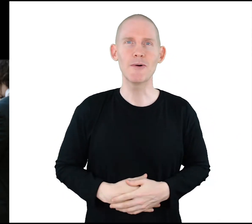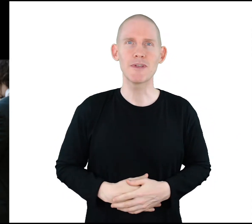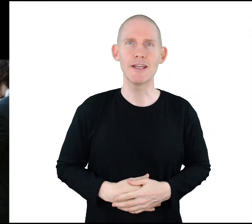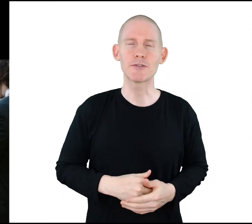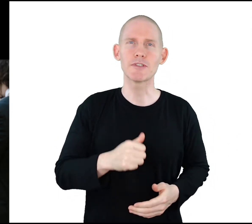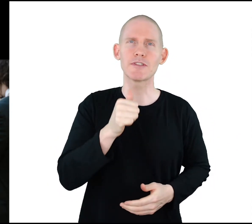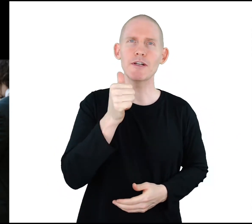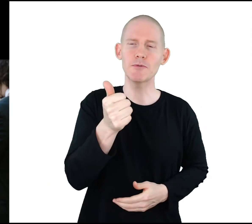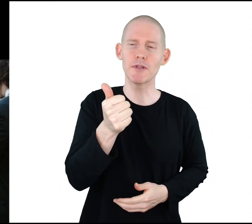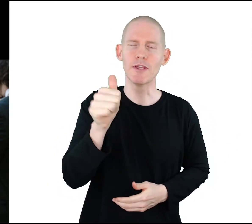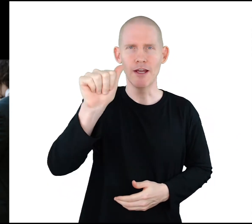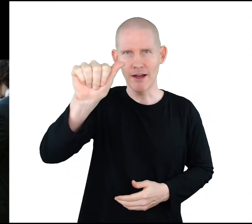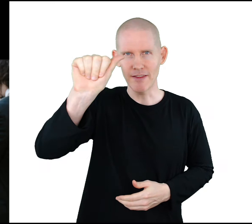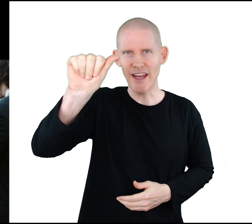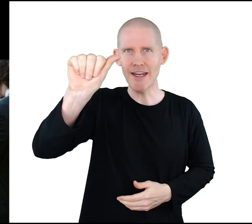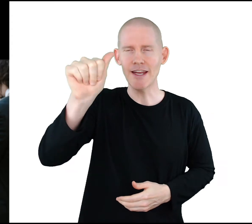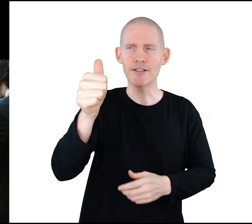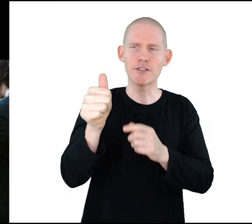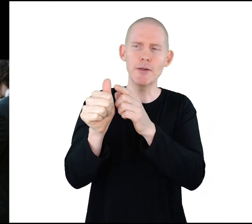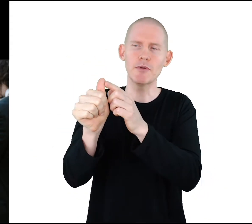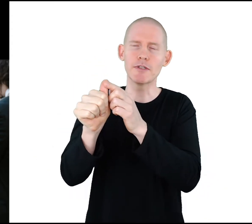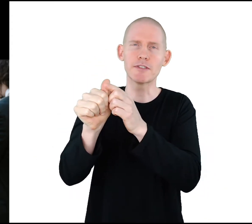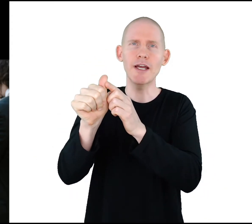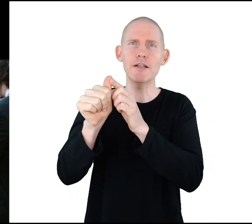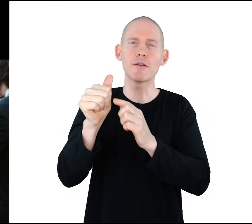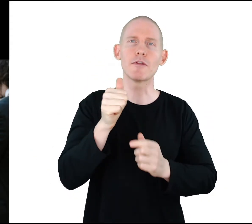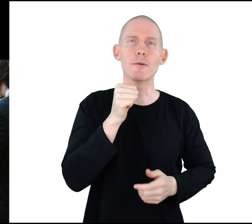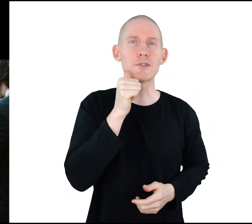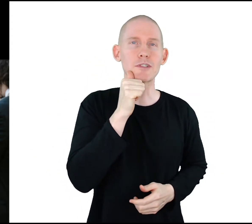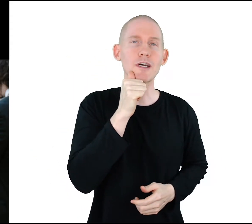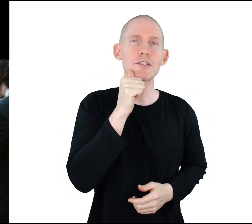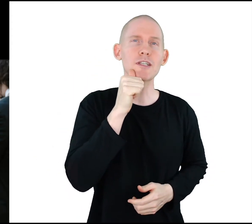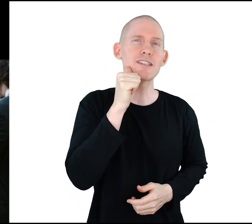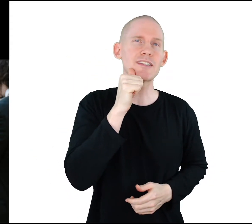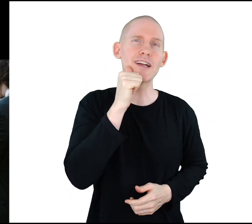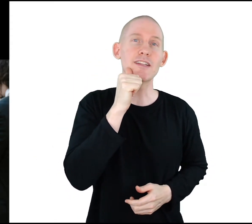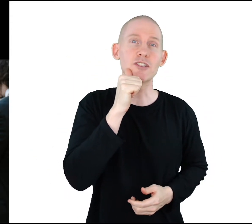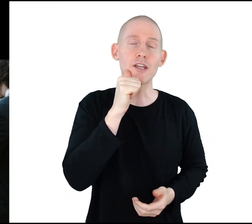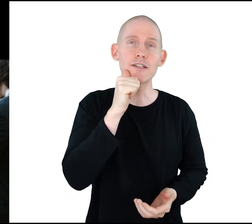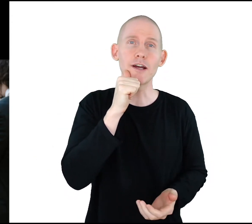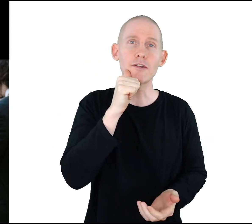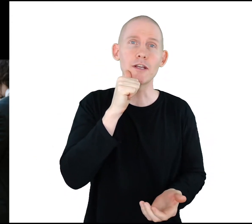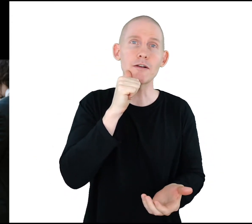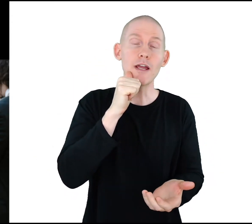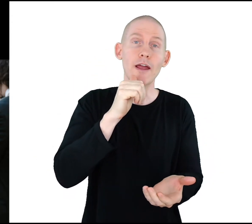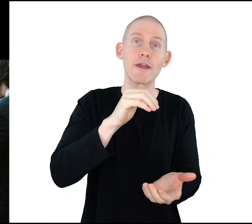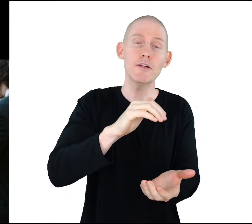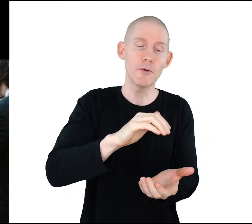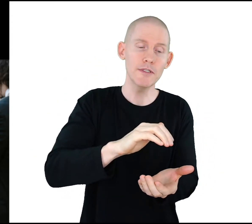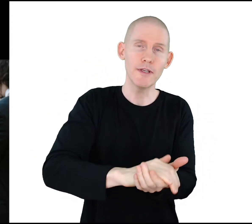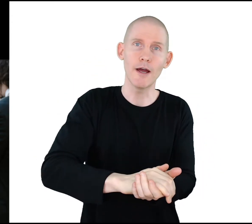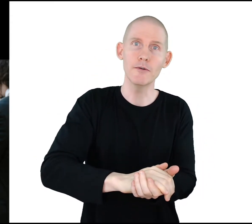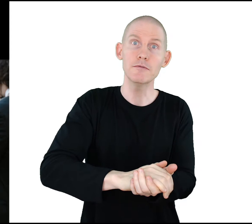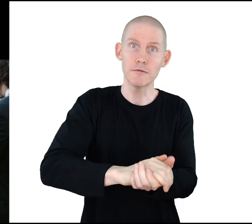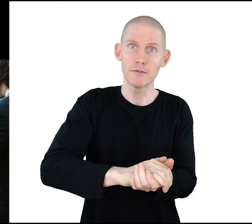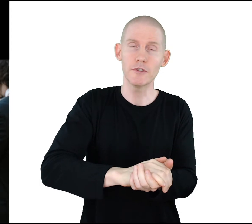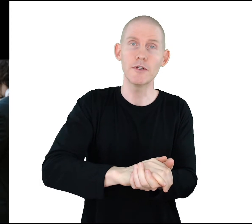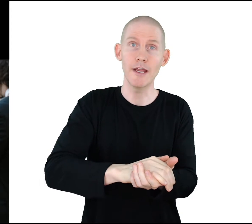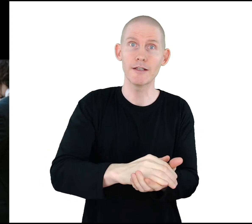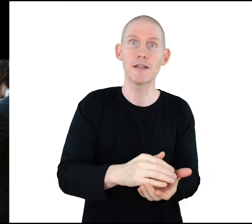Okay, so it starts with the A hand shape and the side of the thumb just touching the side of the chin down here and then going down to end like